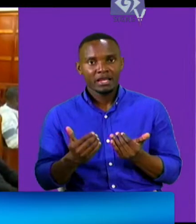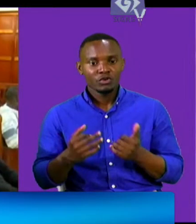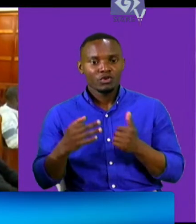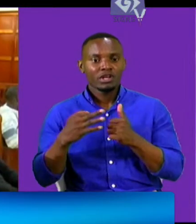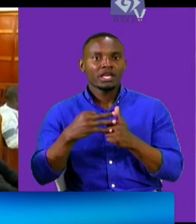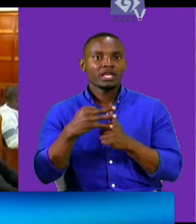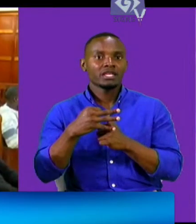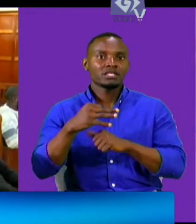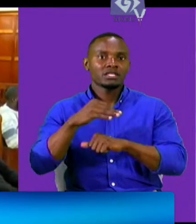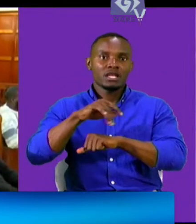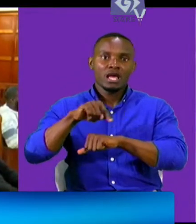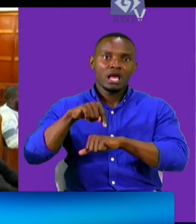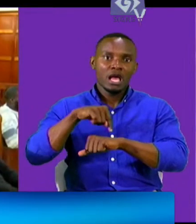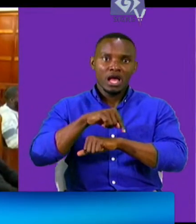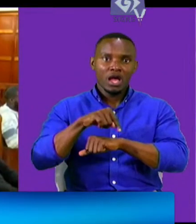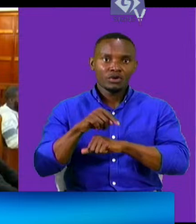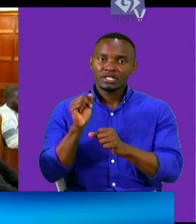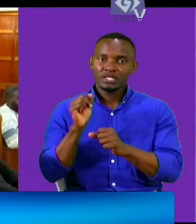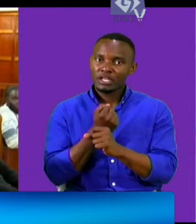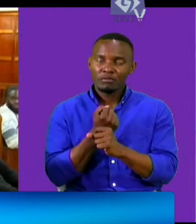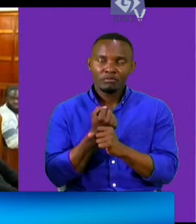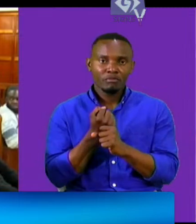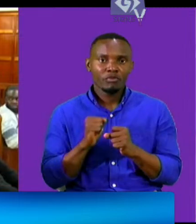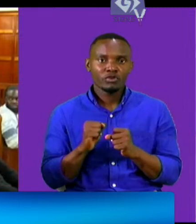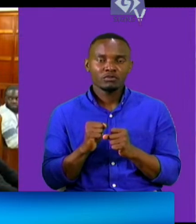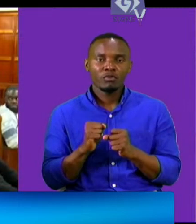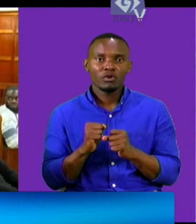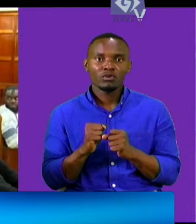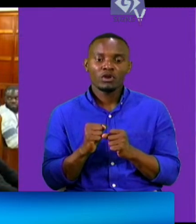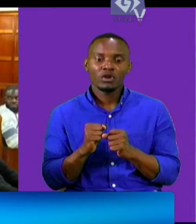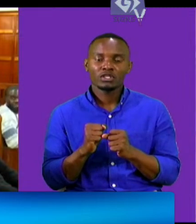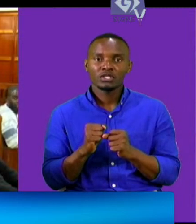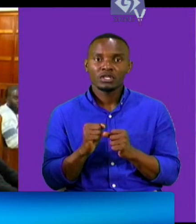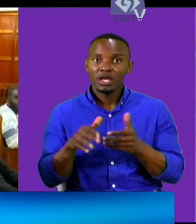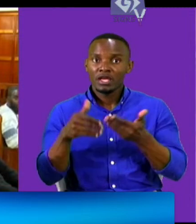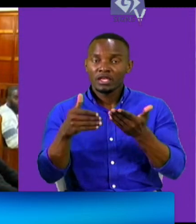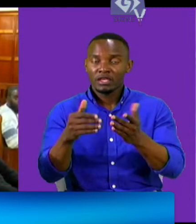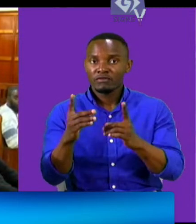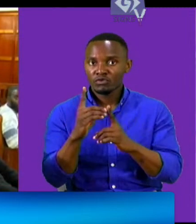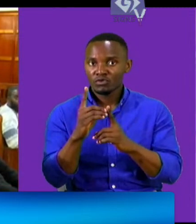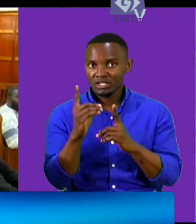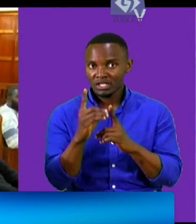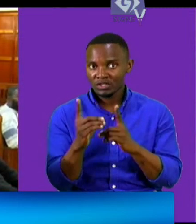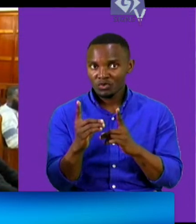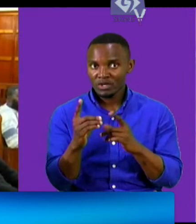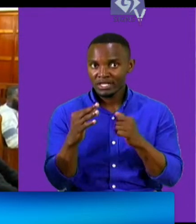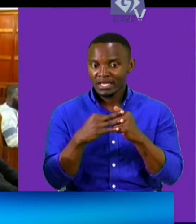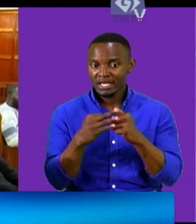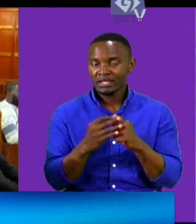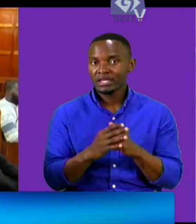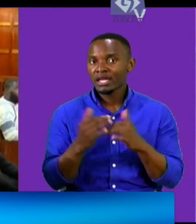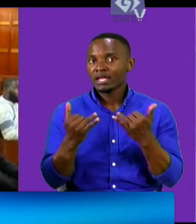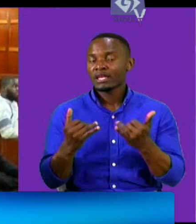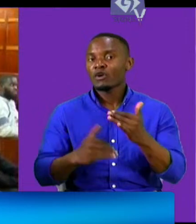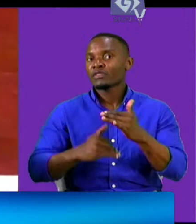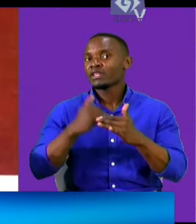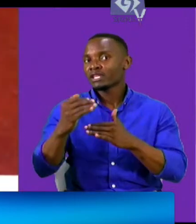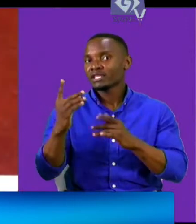in those two matters. So we can't fix this matter for 8th. All right? So what is the next